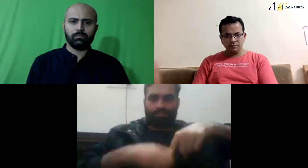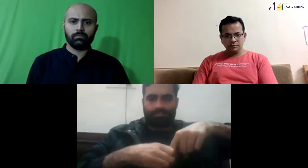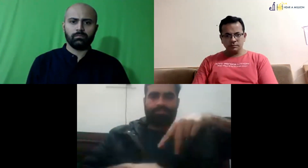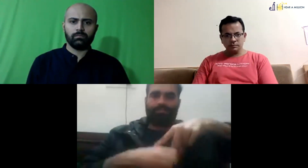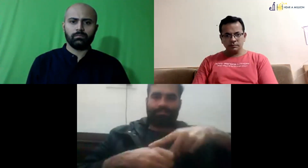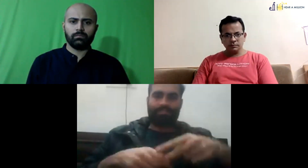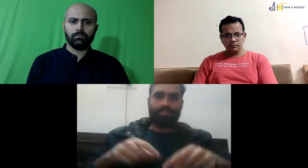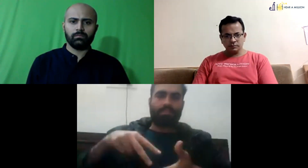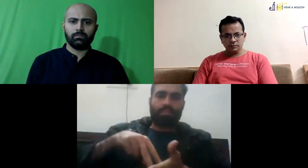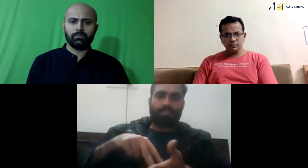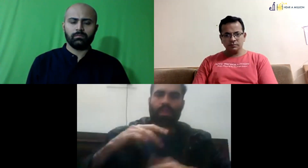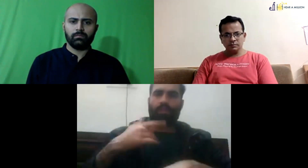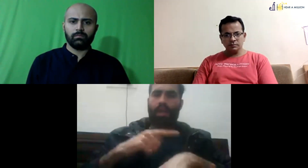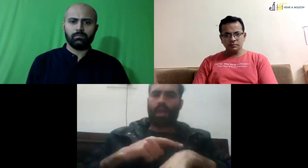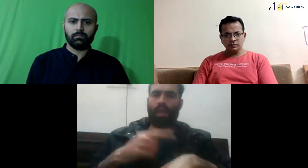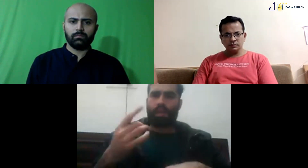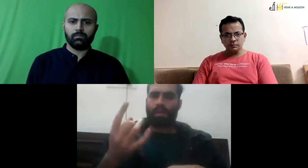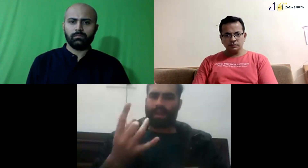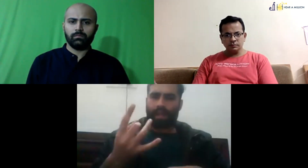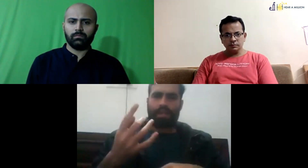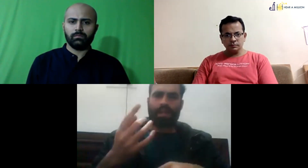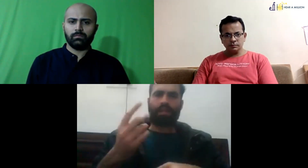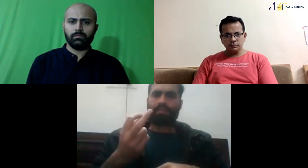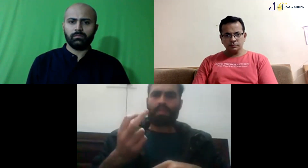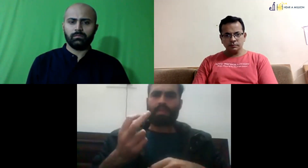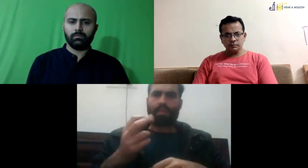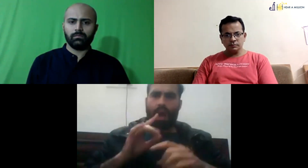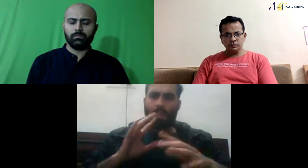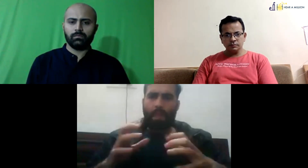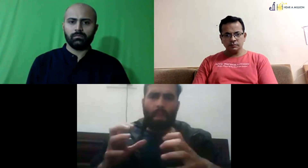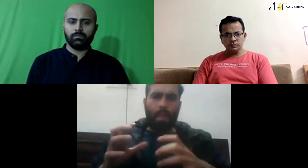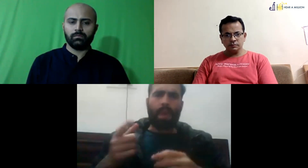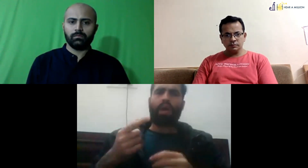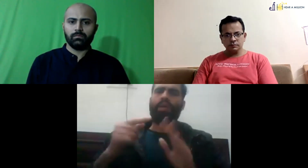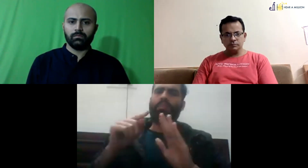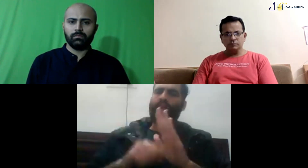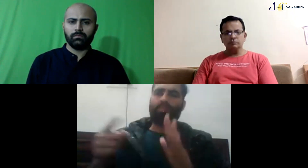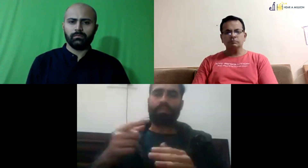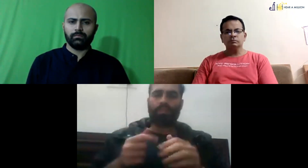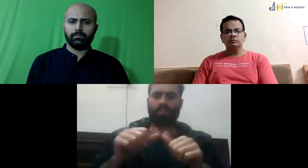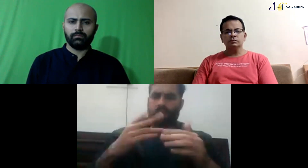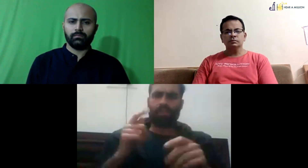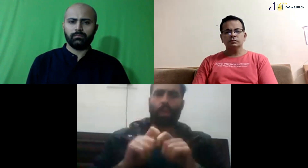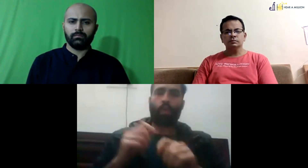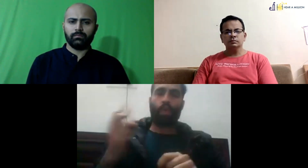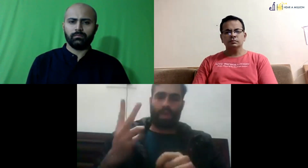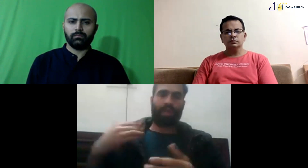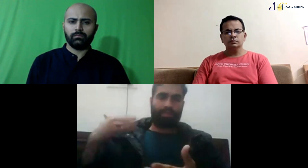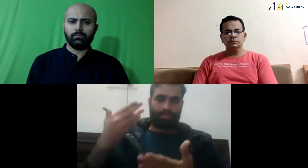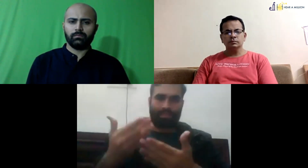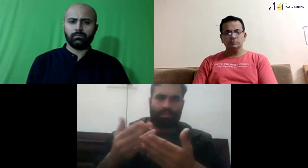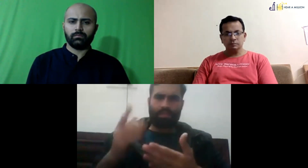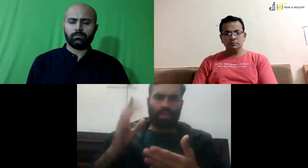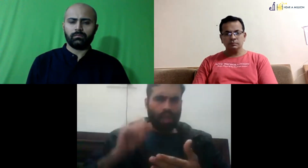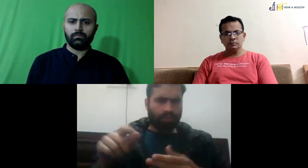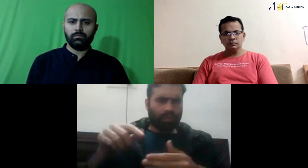stand and they have to work, but he was not able to stand properly because his leg is like 20 minutes, 30 minutes. He was after 20